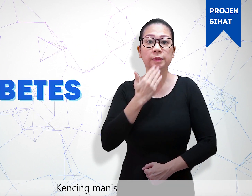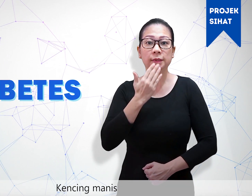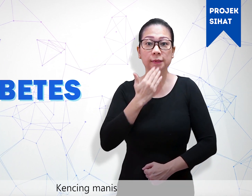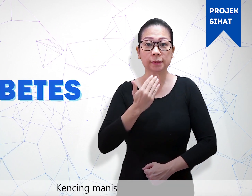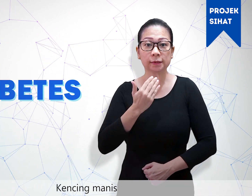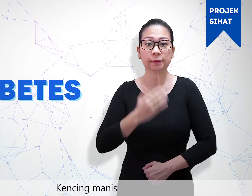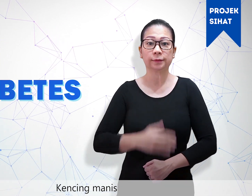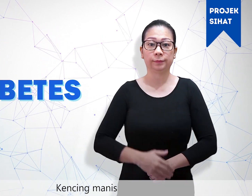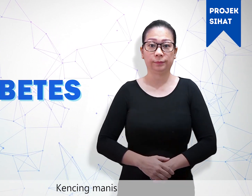Diabetes,